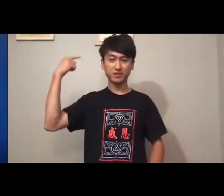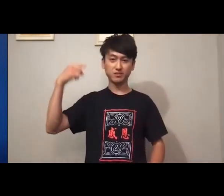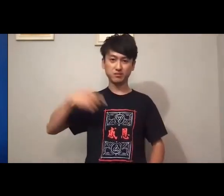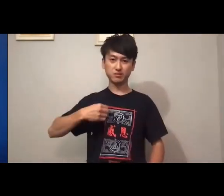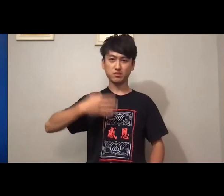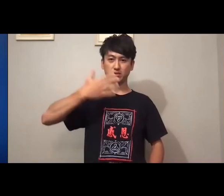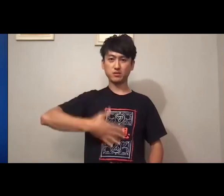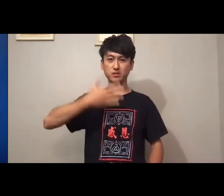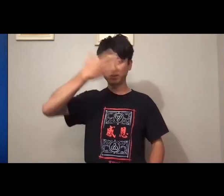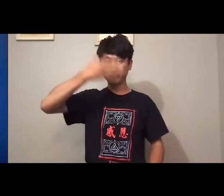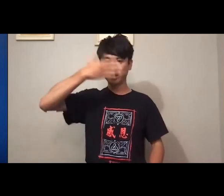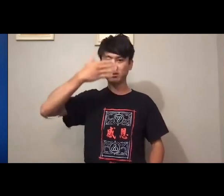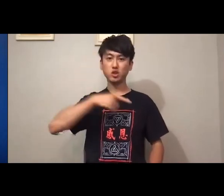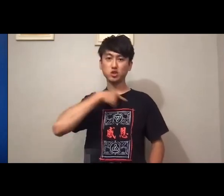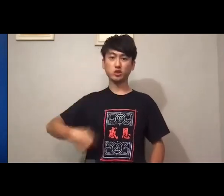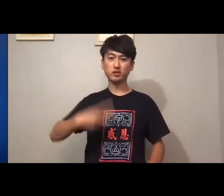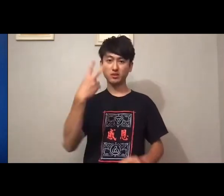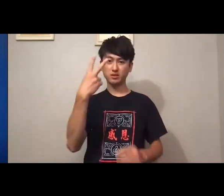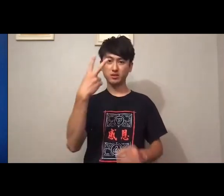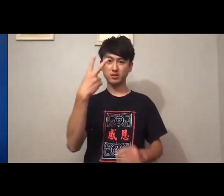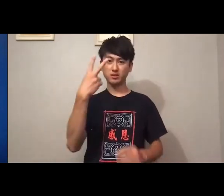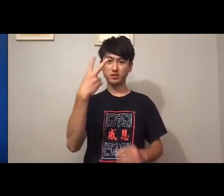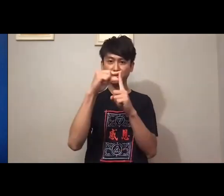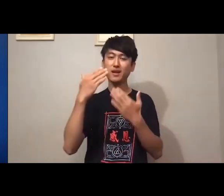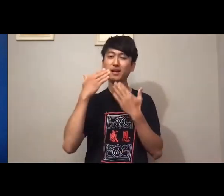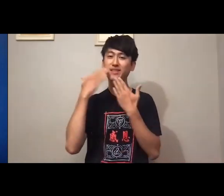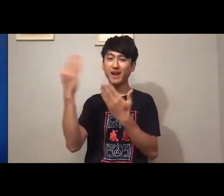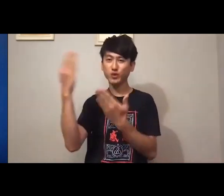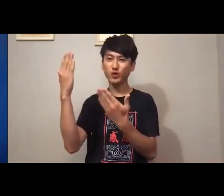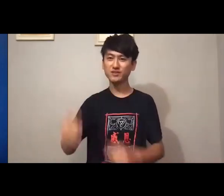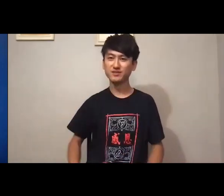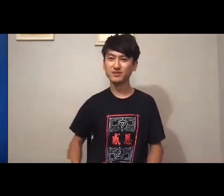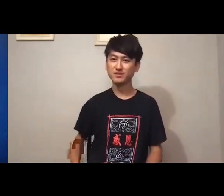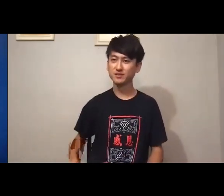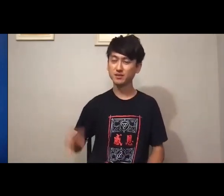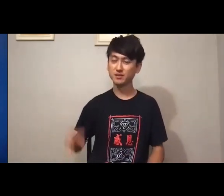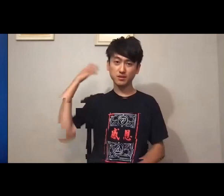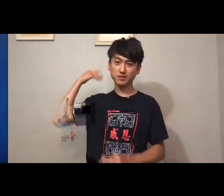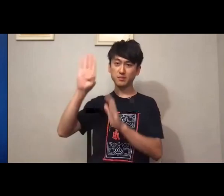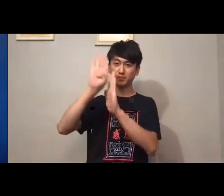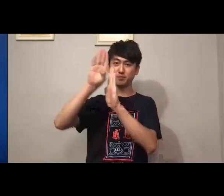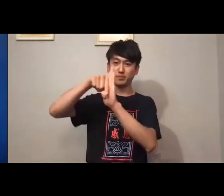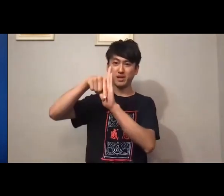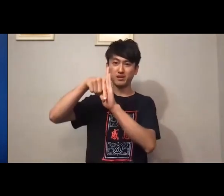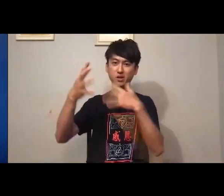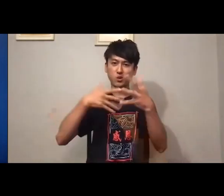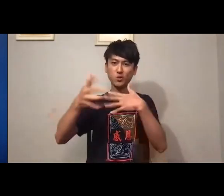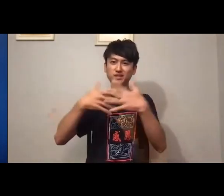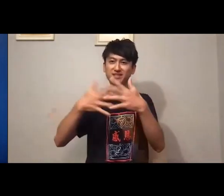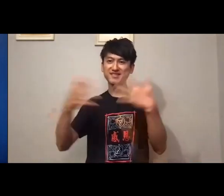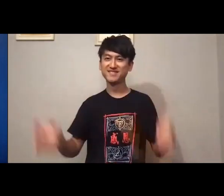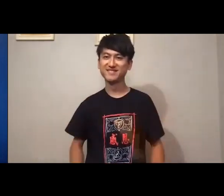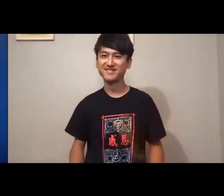hair. I am wearing a black t-shirt with the Chinese words that mean